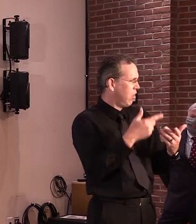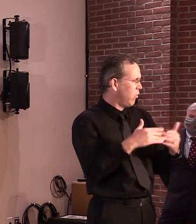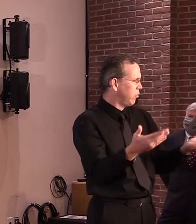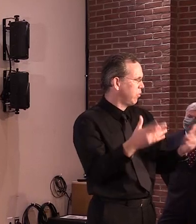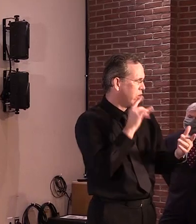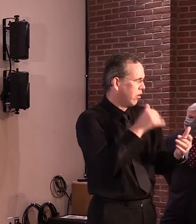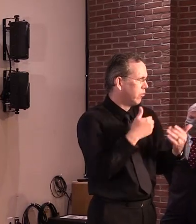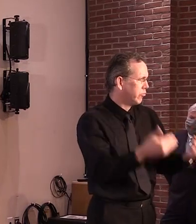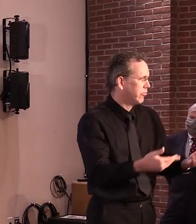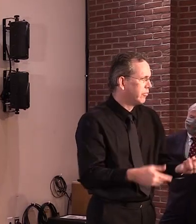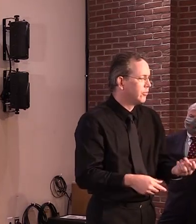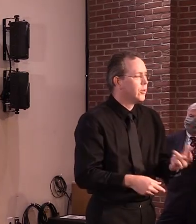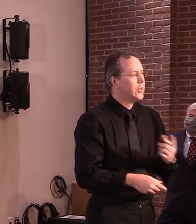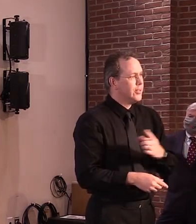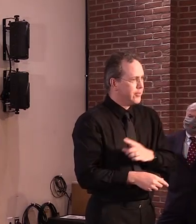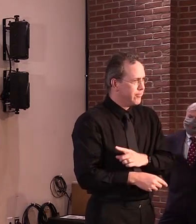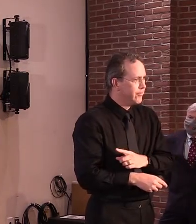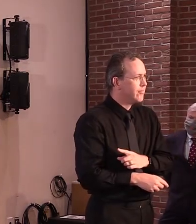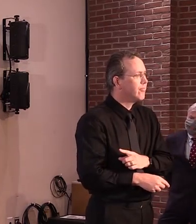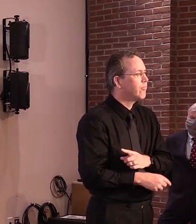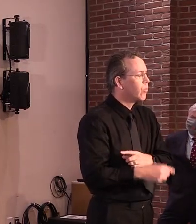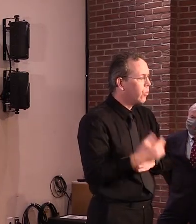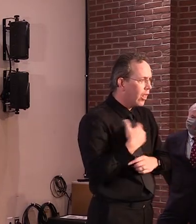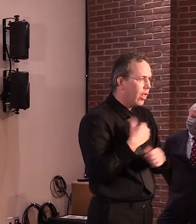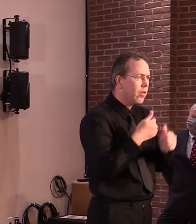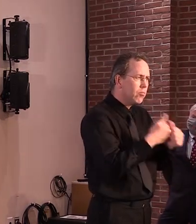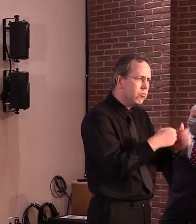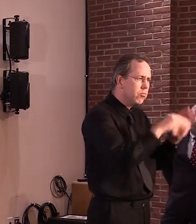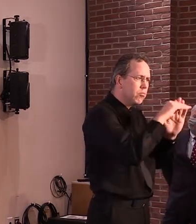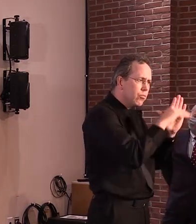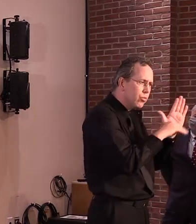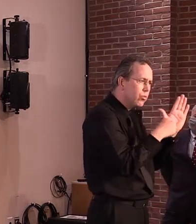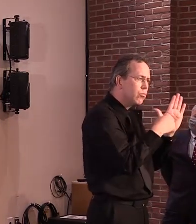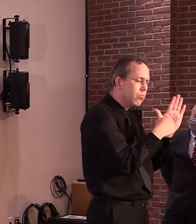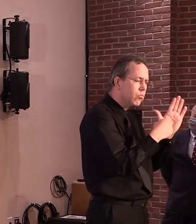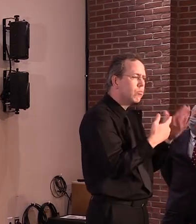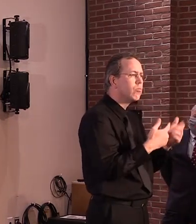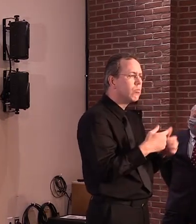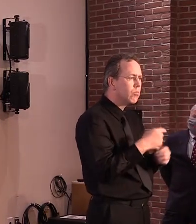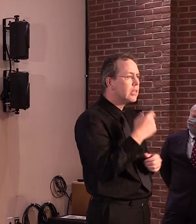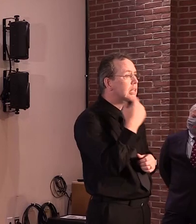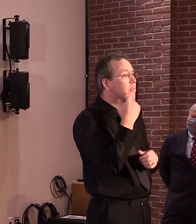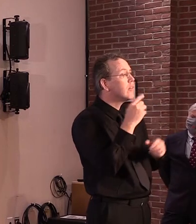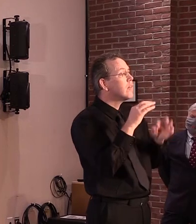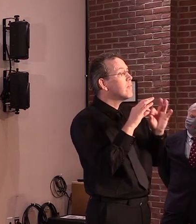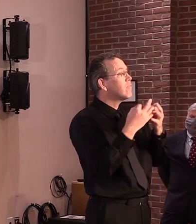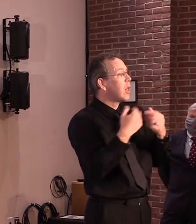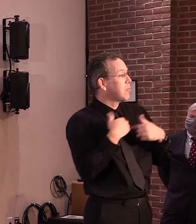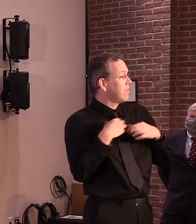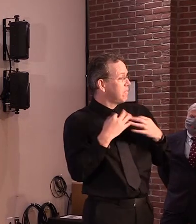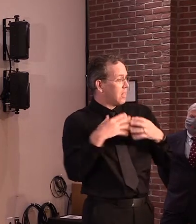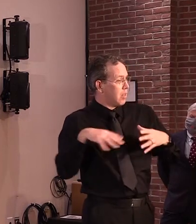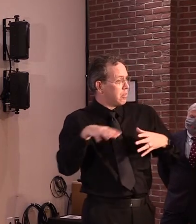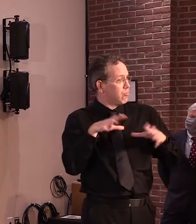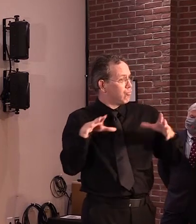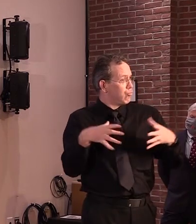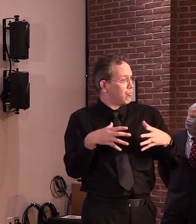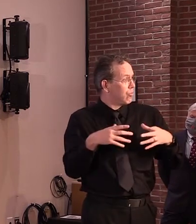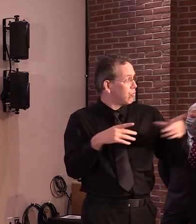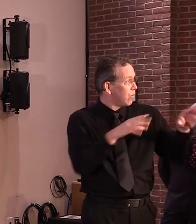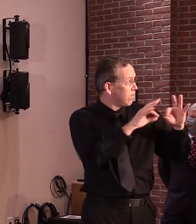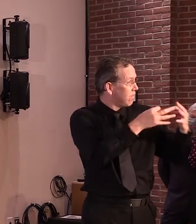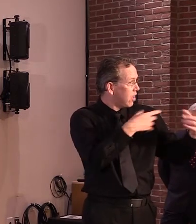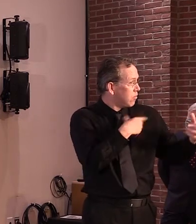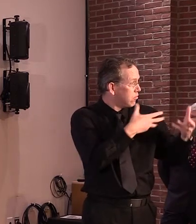it, regarding trusted households, getting together with one another, keeping within the confines of the